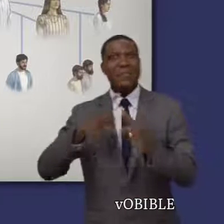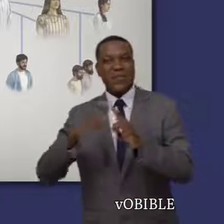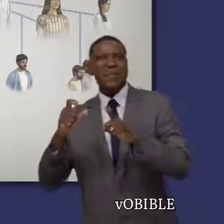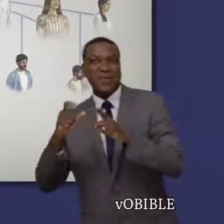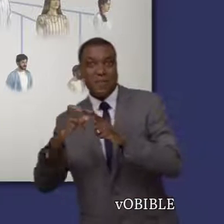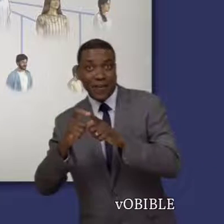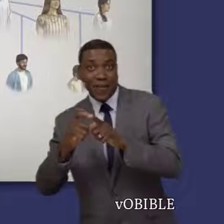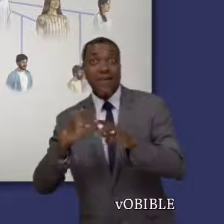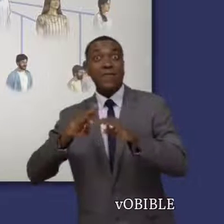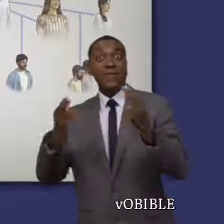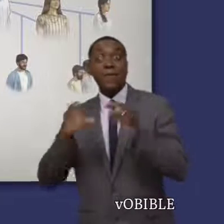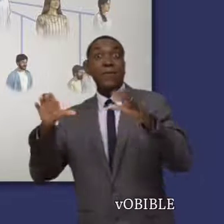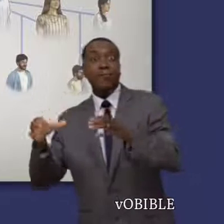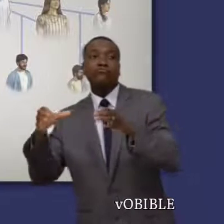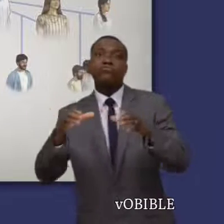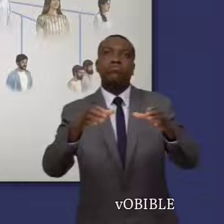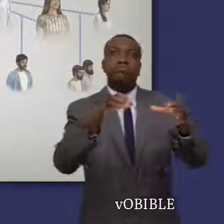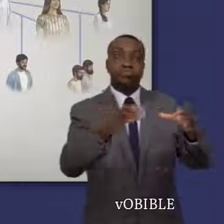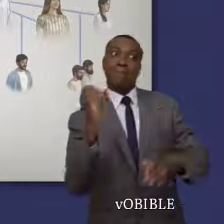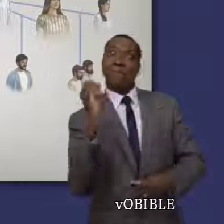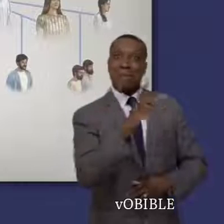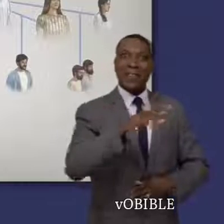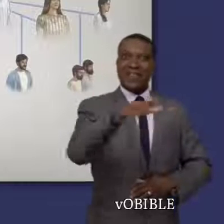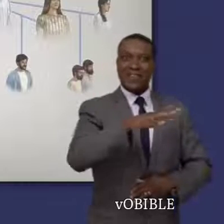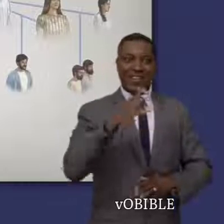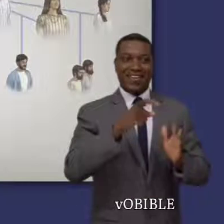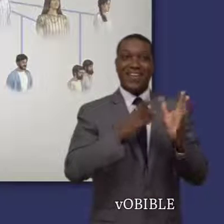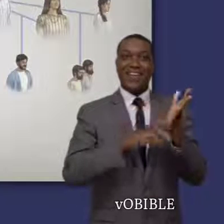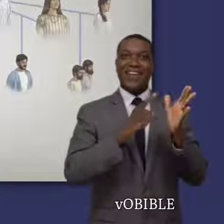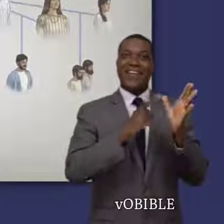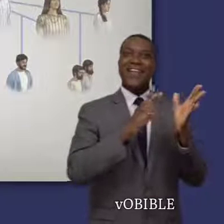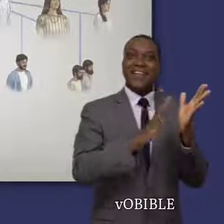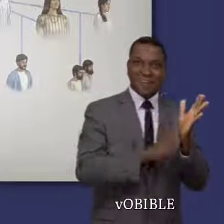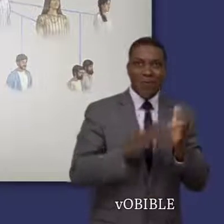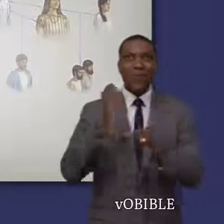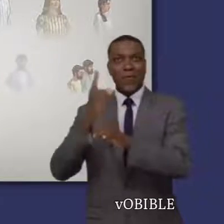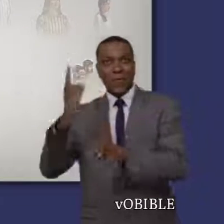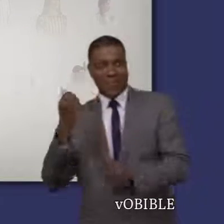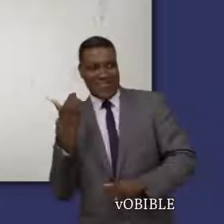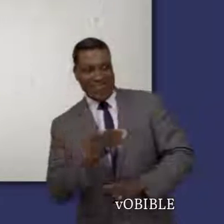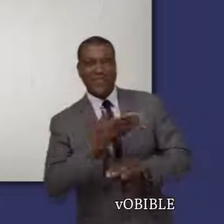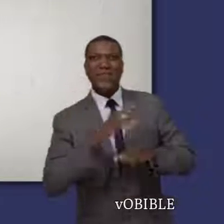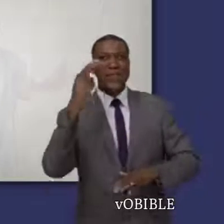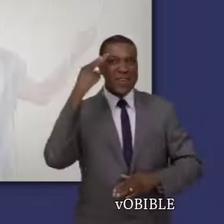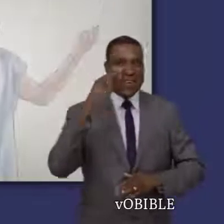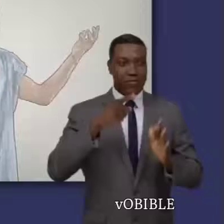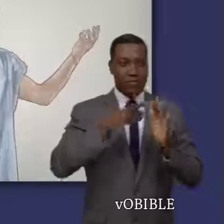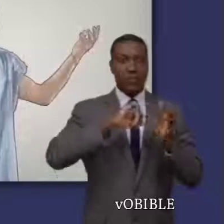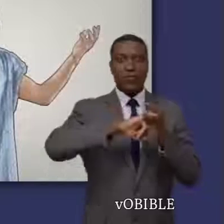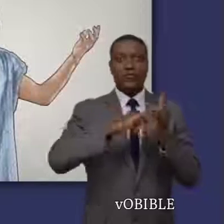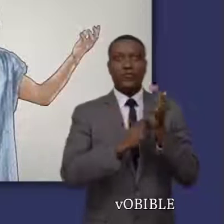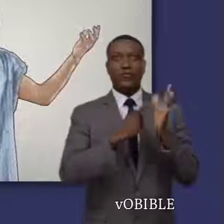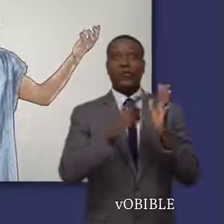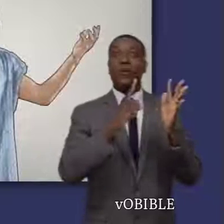many children, including 11 sons. Jacob then returns to Canaan, where God